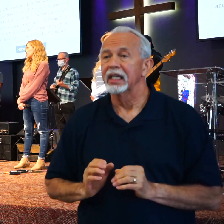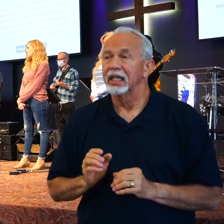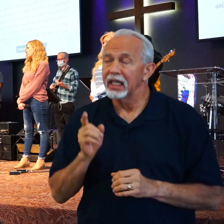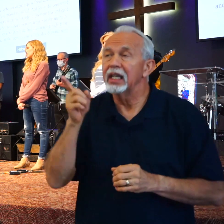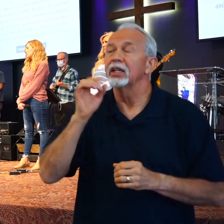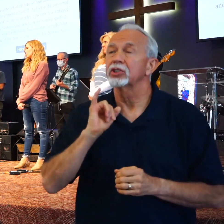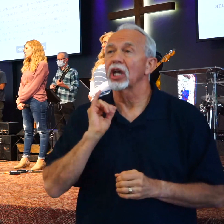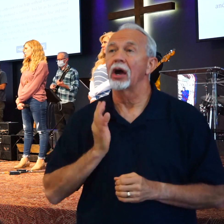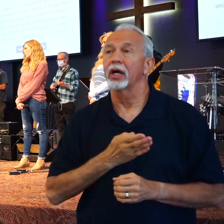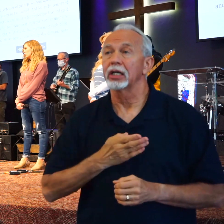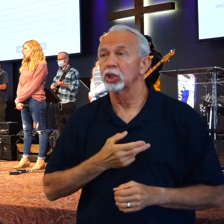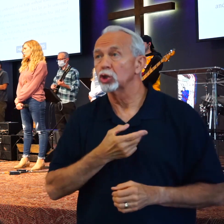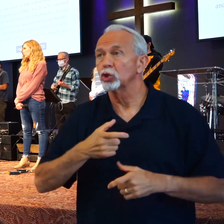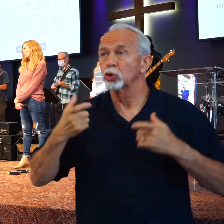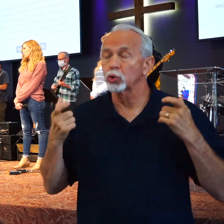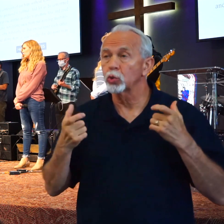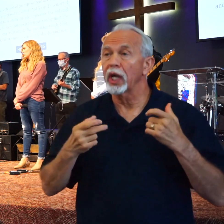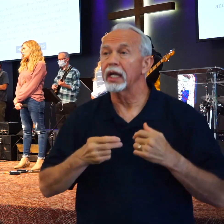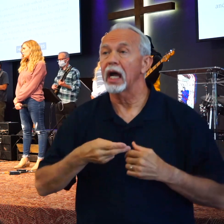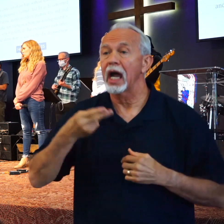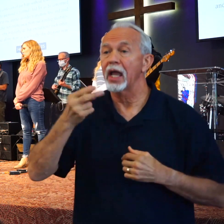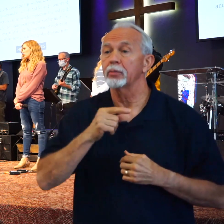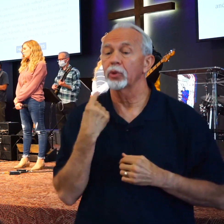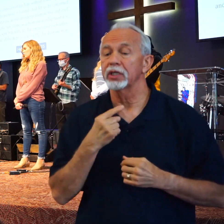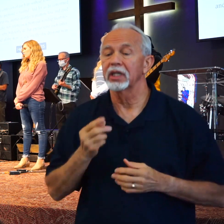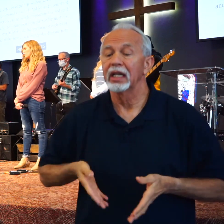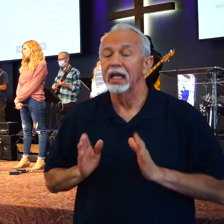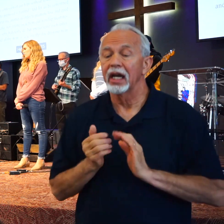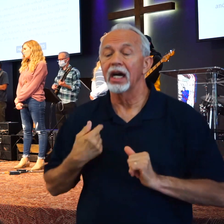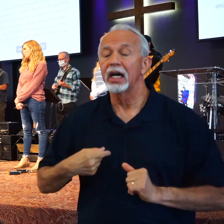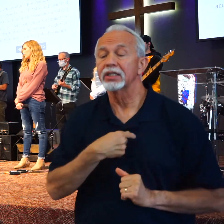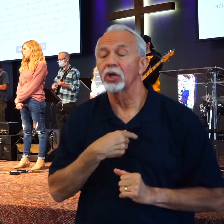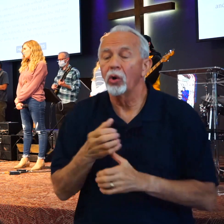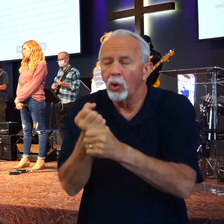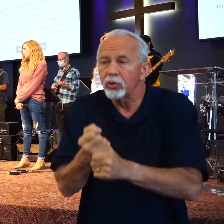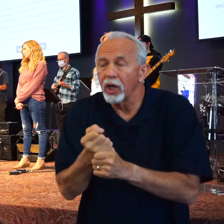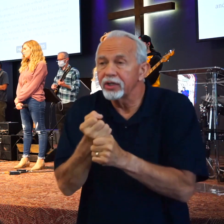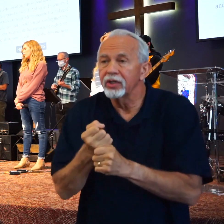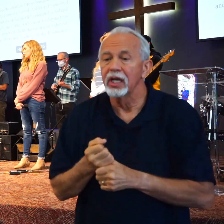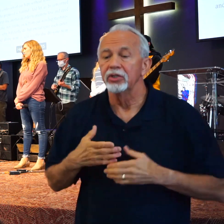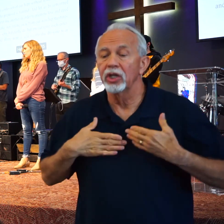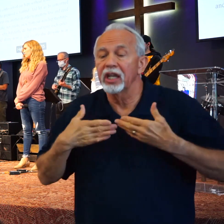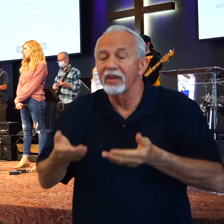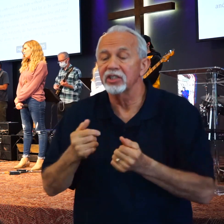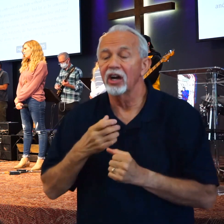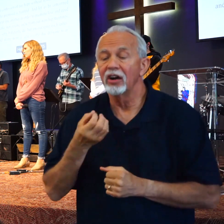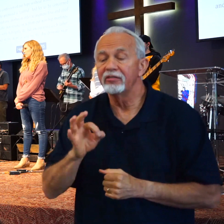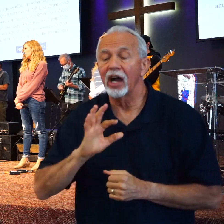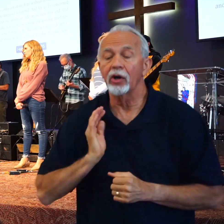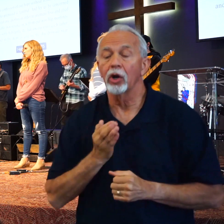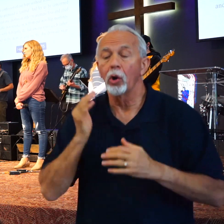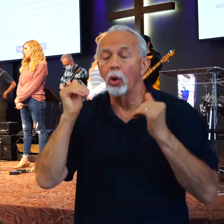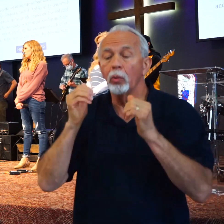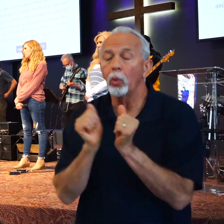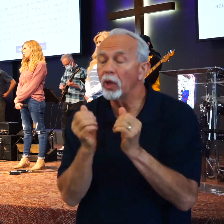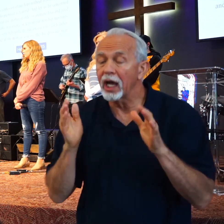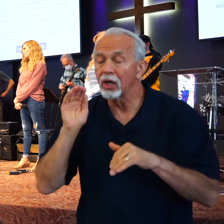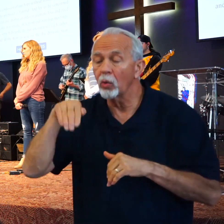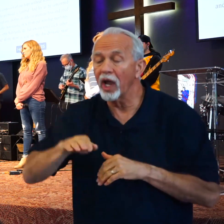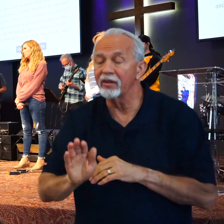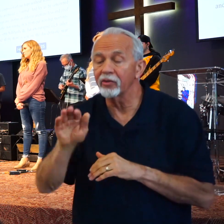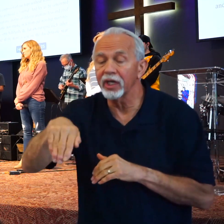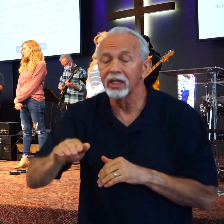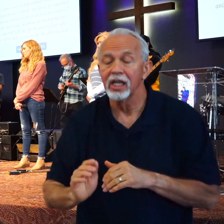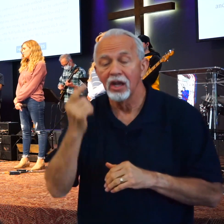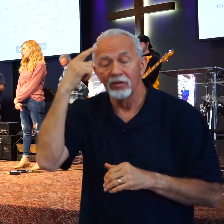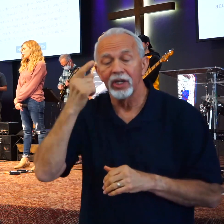priest. And then it says this, and you'll see it on the screen. Let us hold on to the confession of our hope without wavering. For he